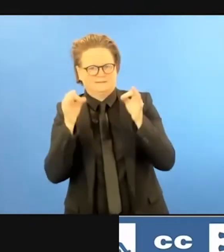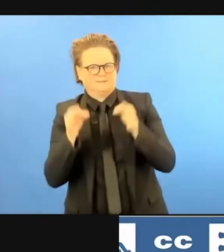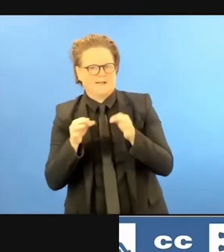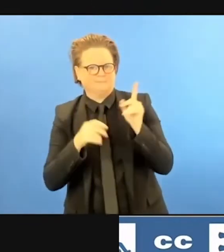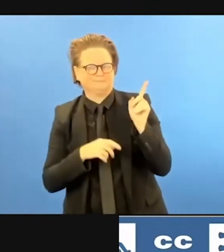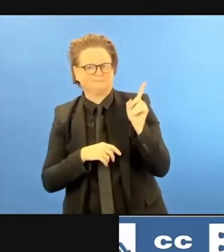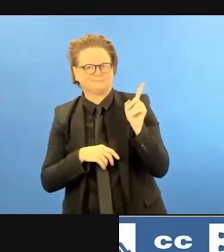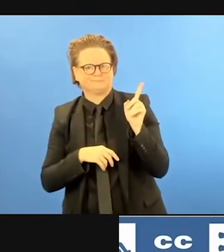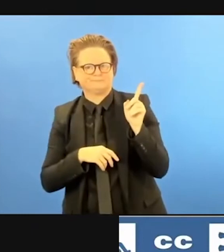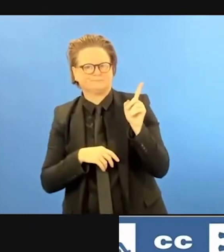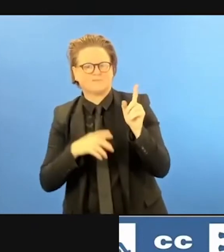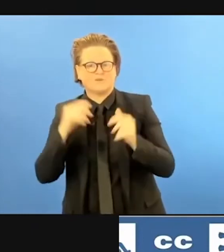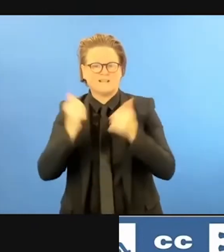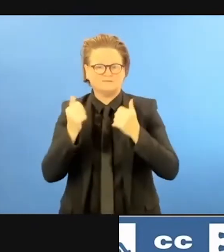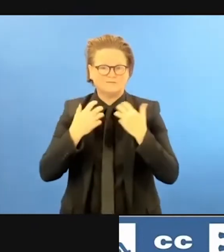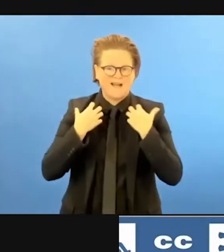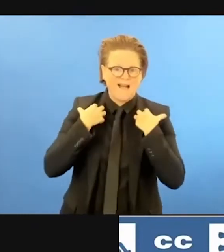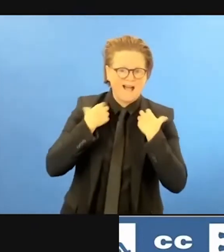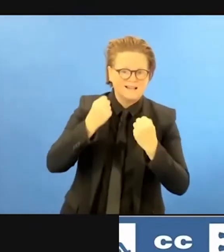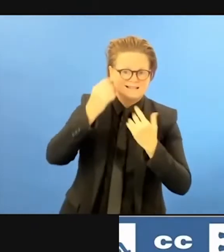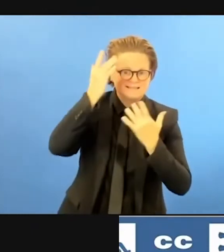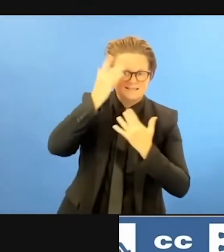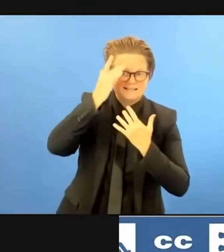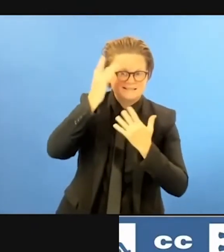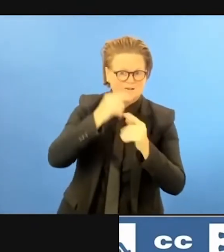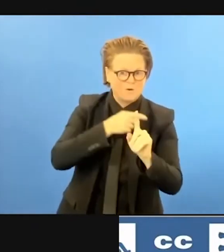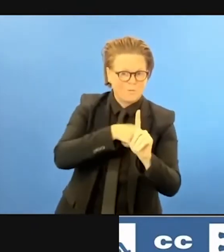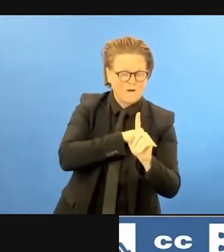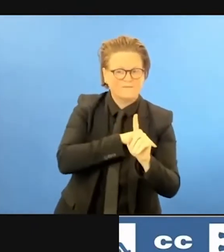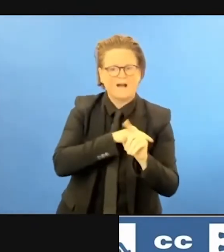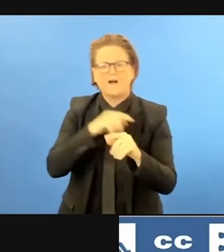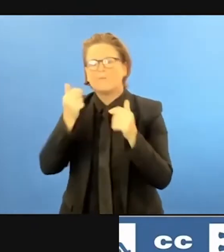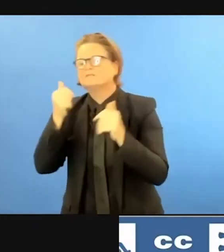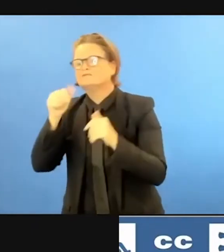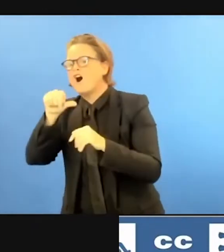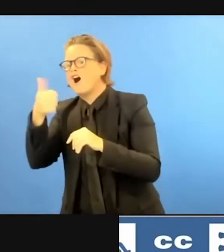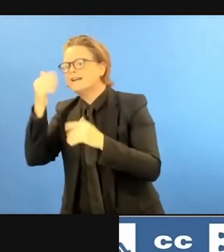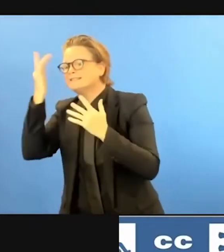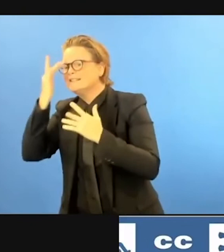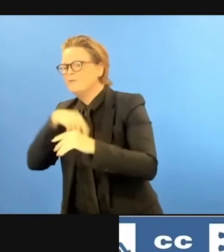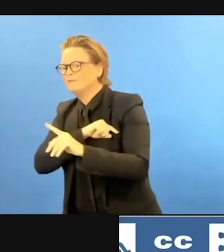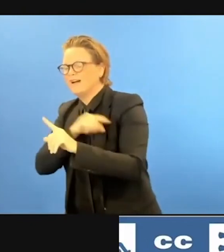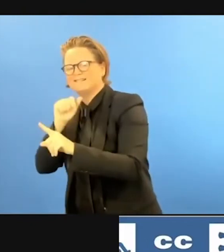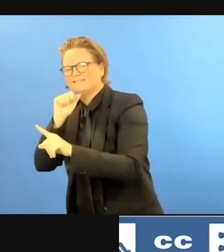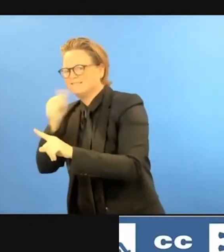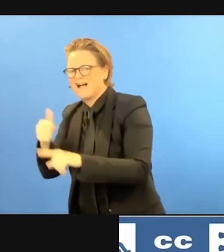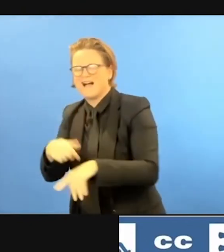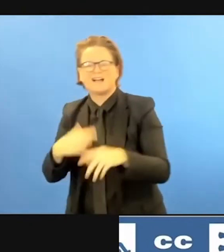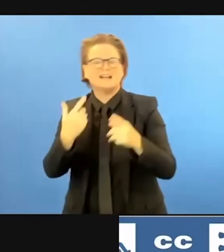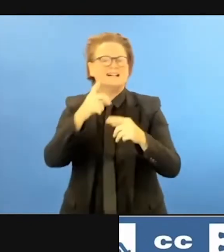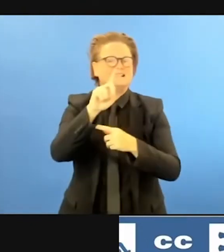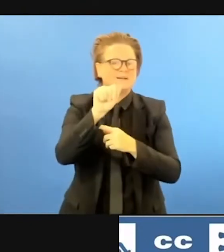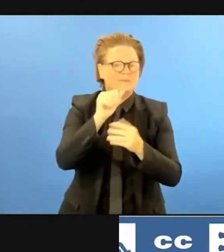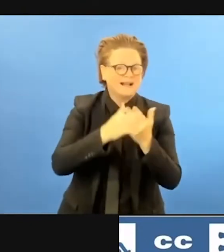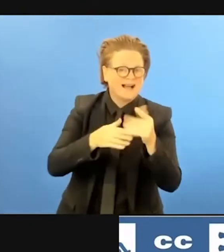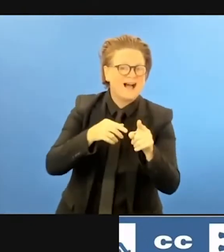qualified. For the disability side, again, we made it fairly broad that if a person had